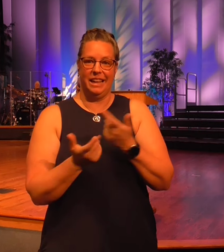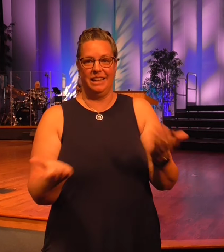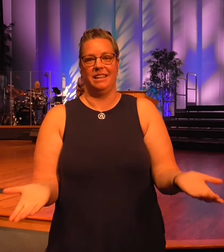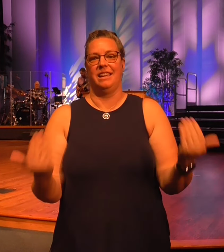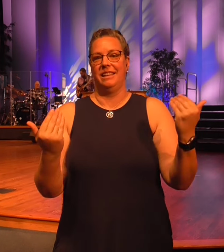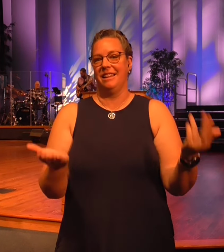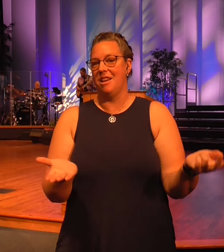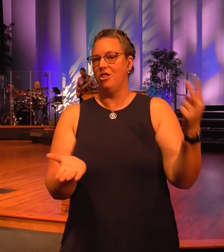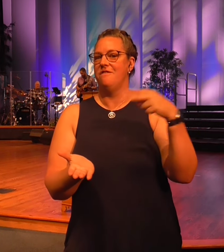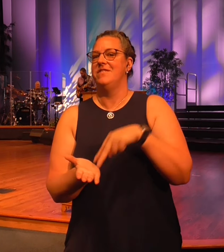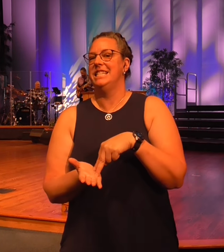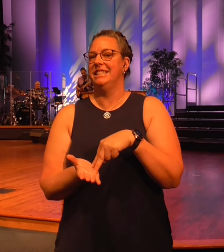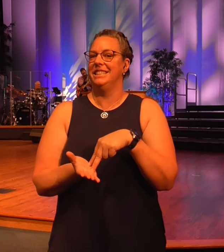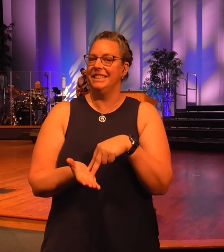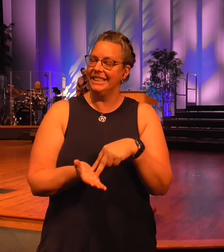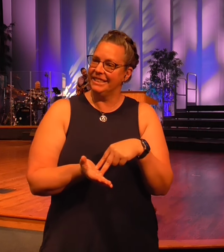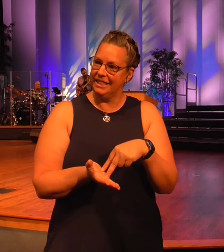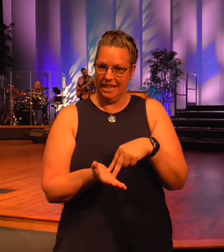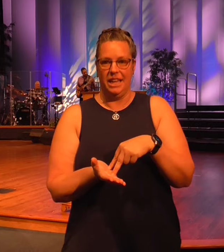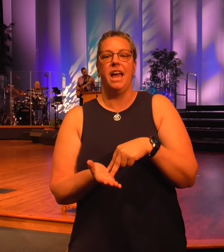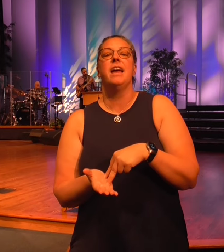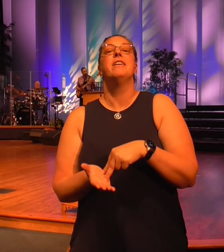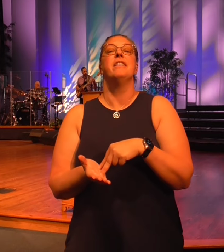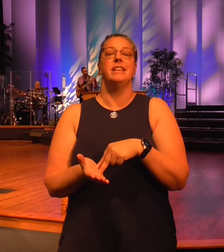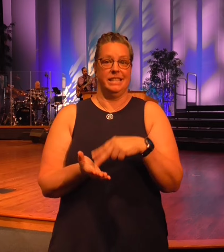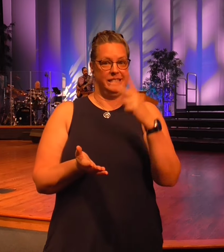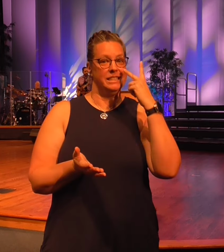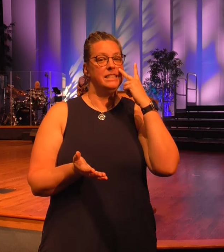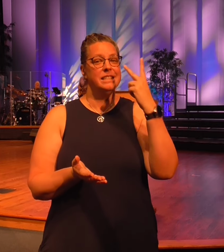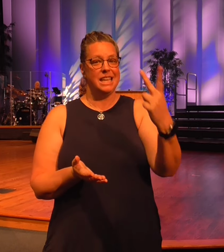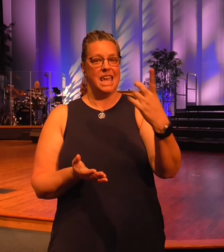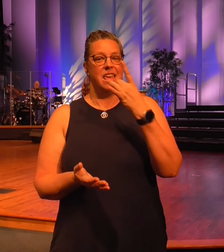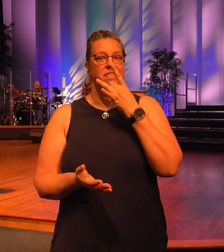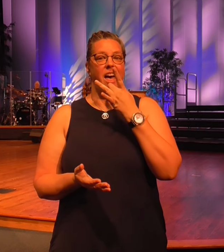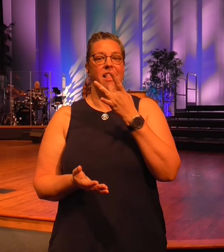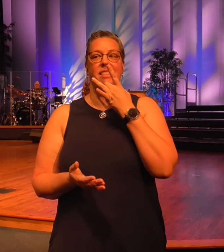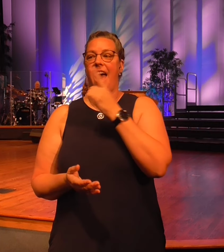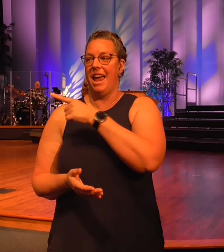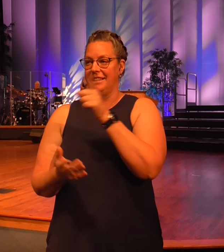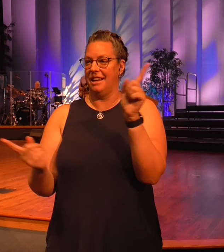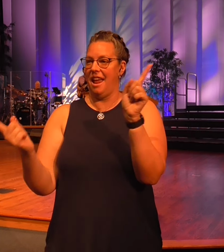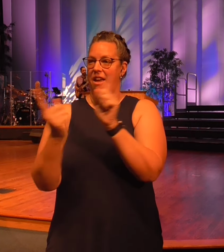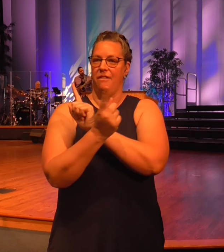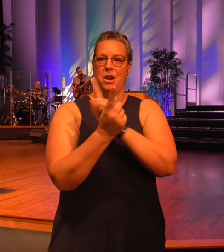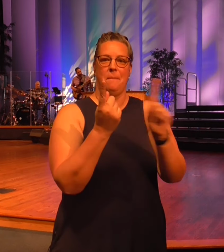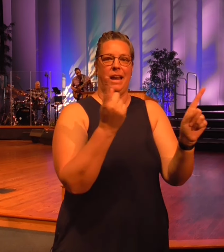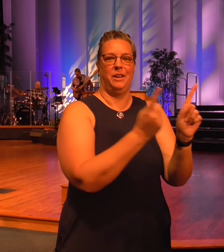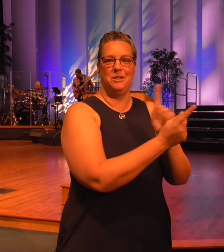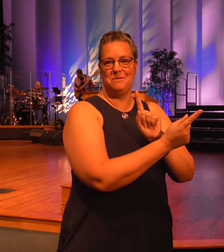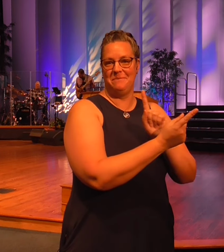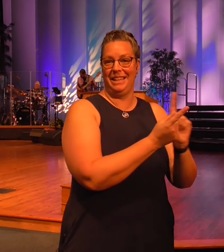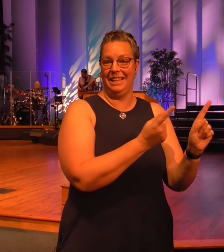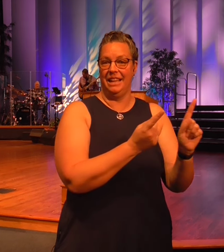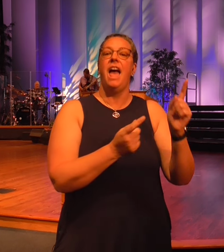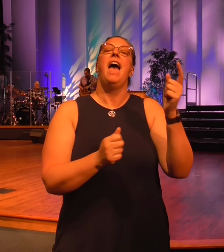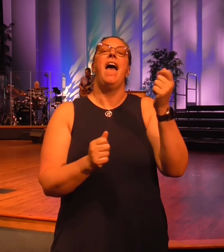Everybody, get up on your feet. See the light in everybody. I hear you.